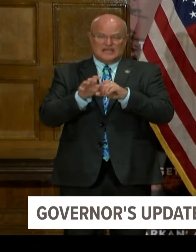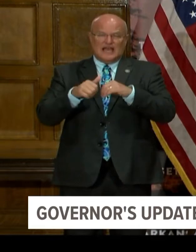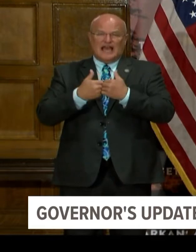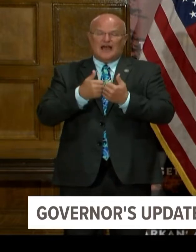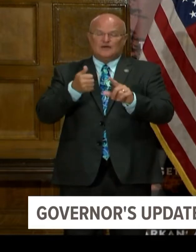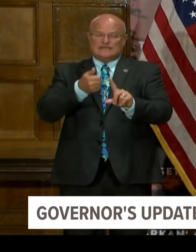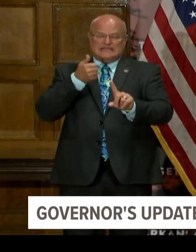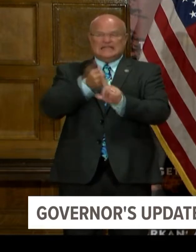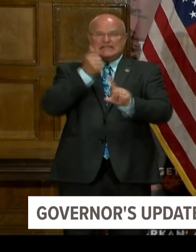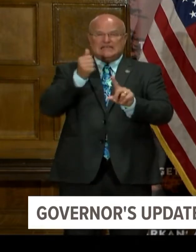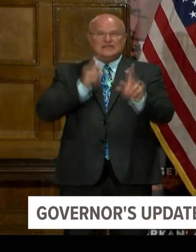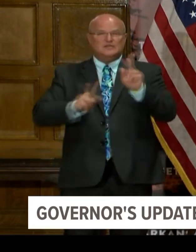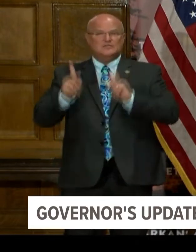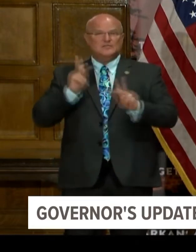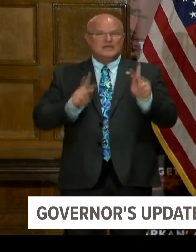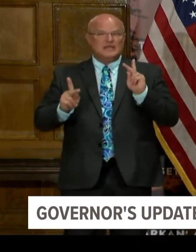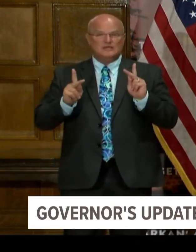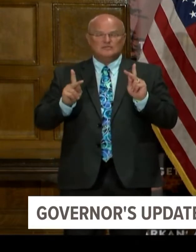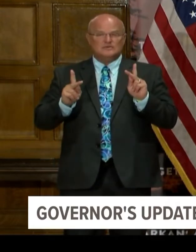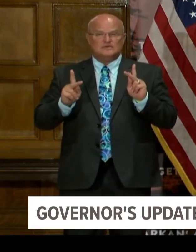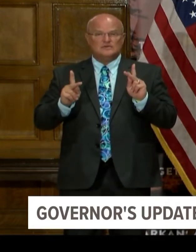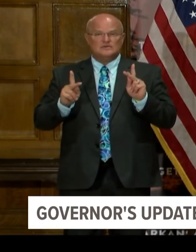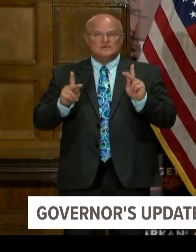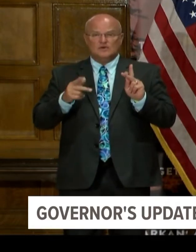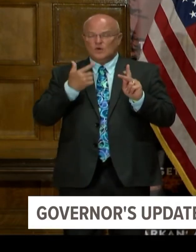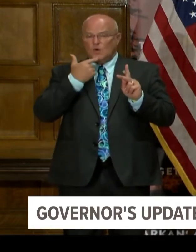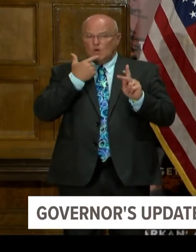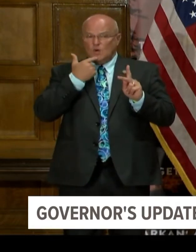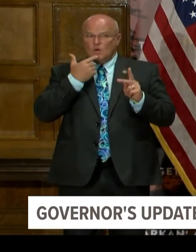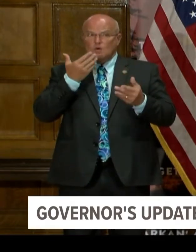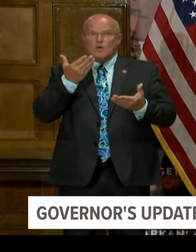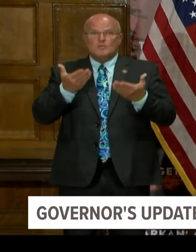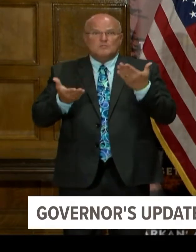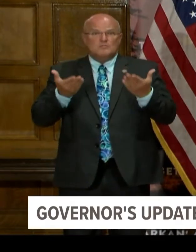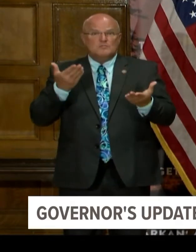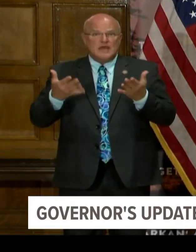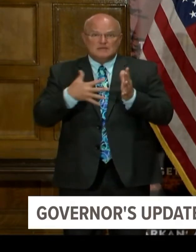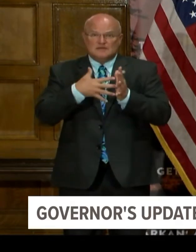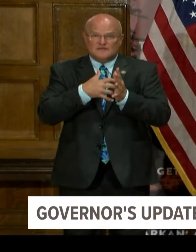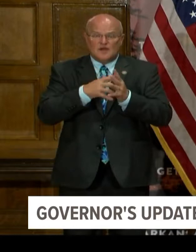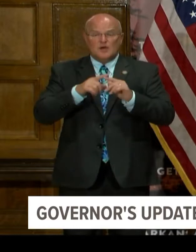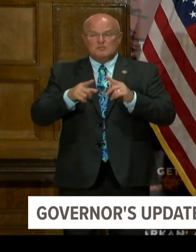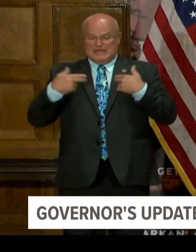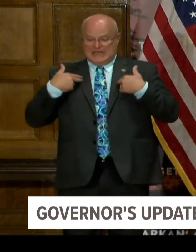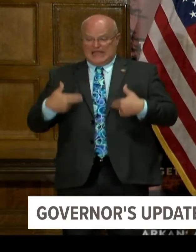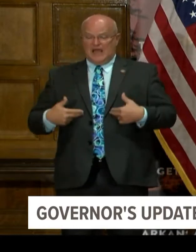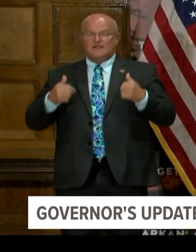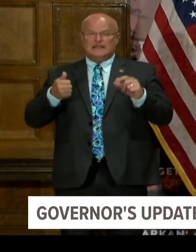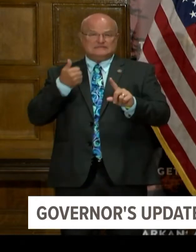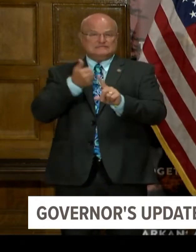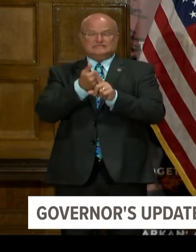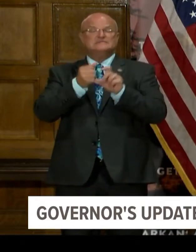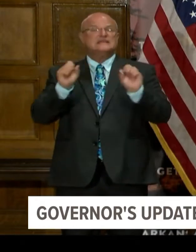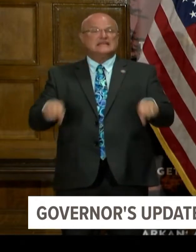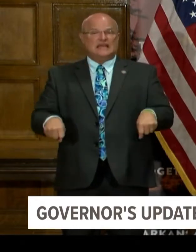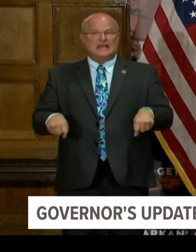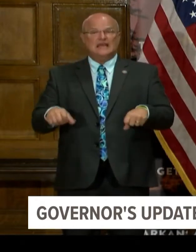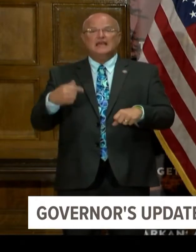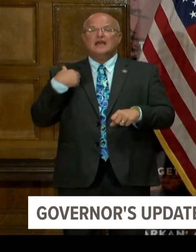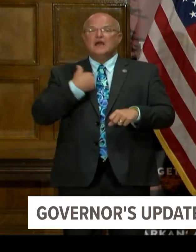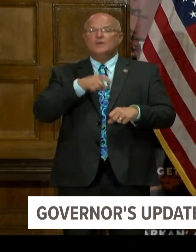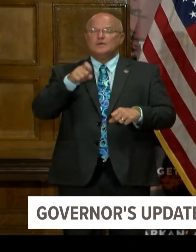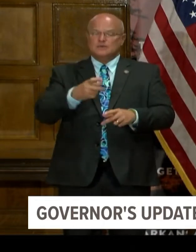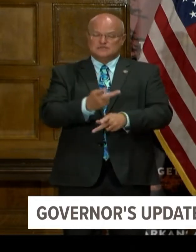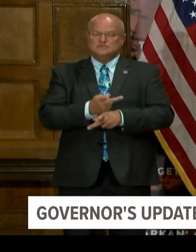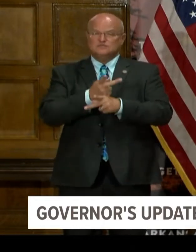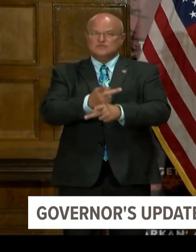can hit people who may be vulnerable, but even the healthy can be hit with it. And we have to